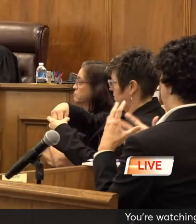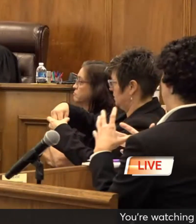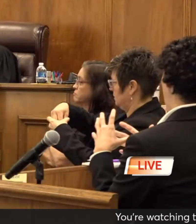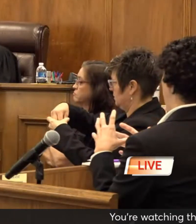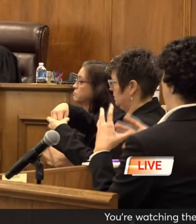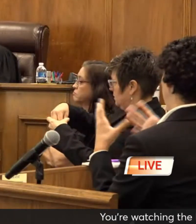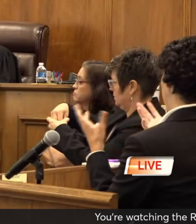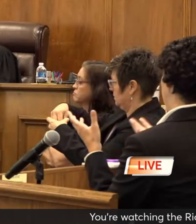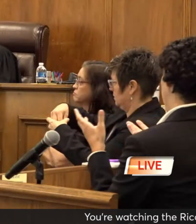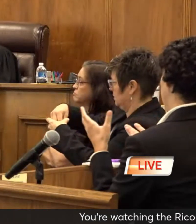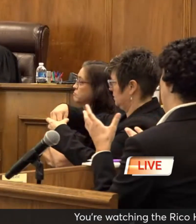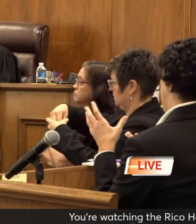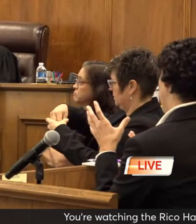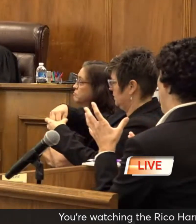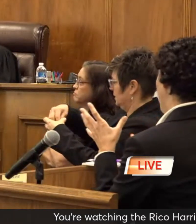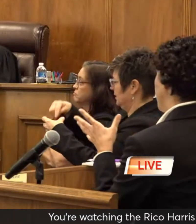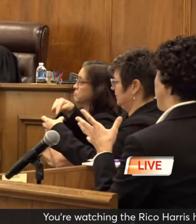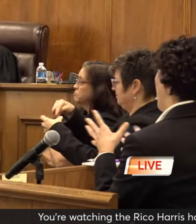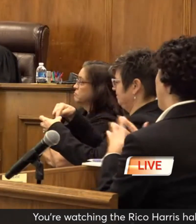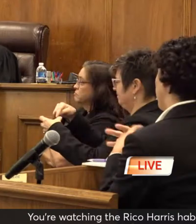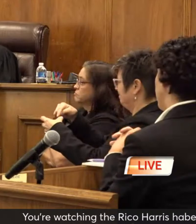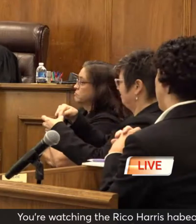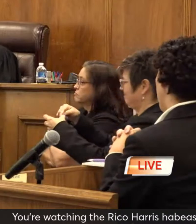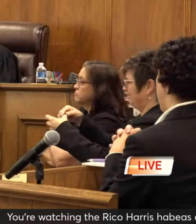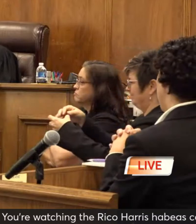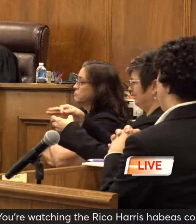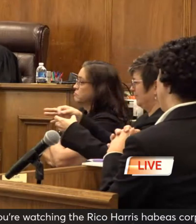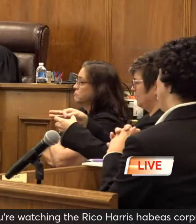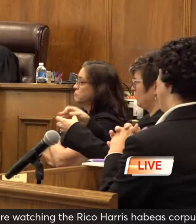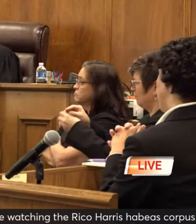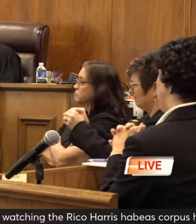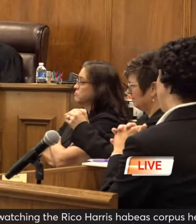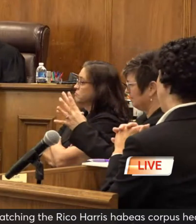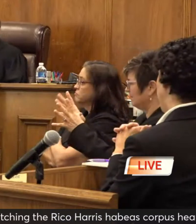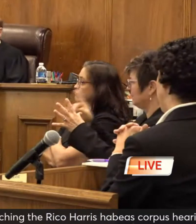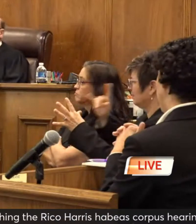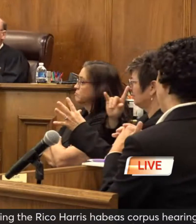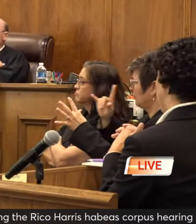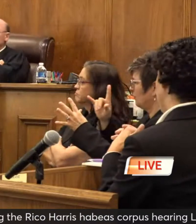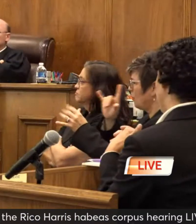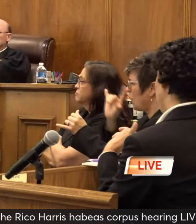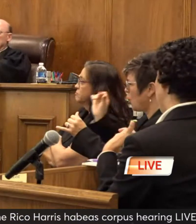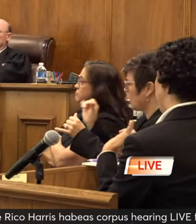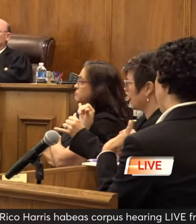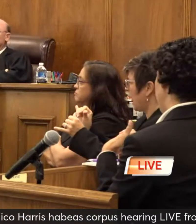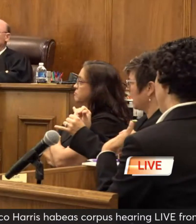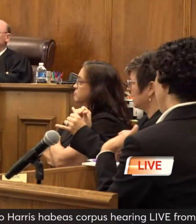Can you describe what the sock looked like?